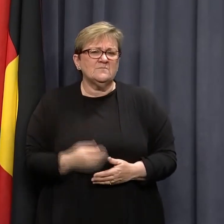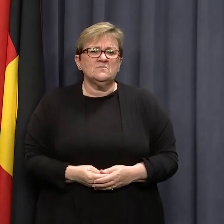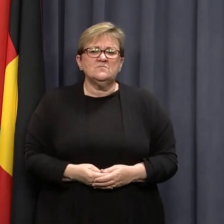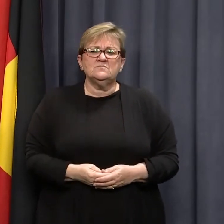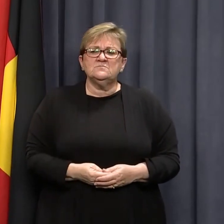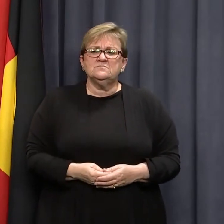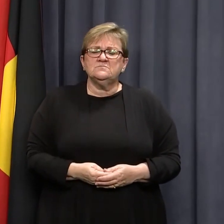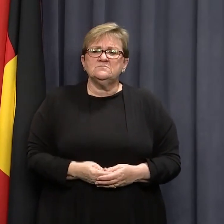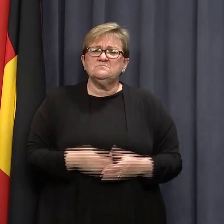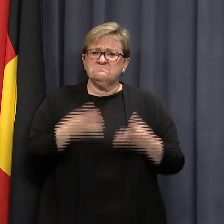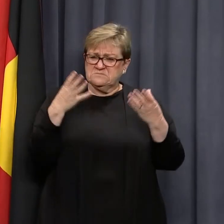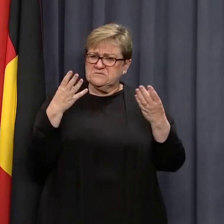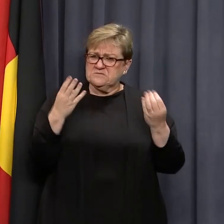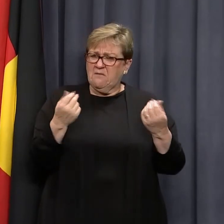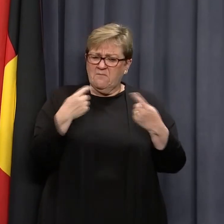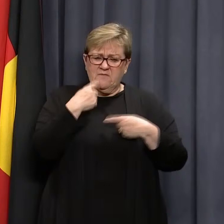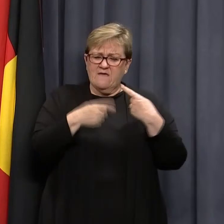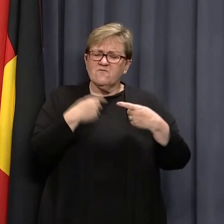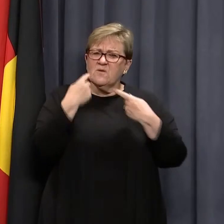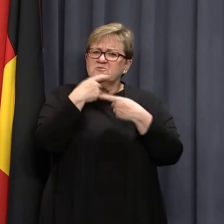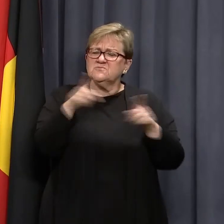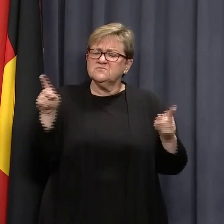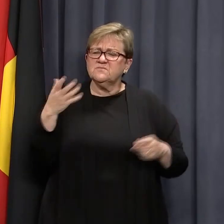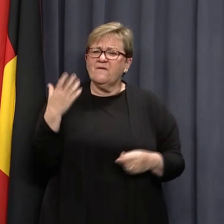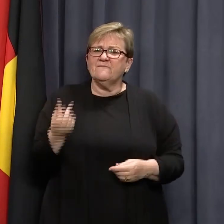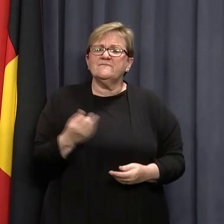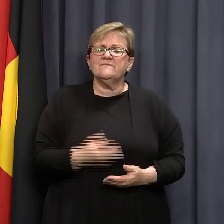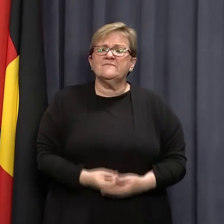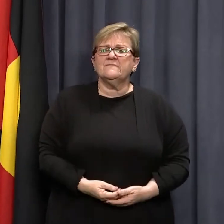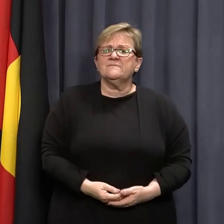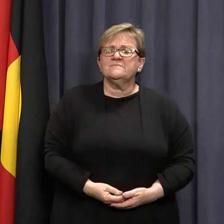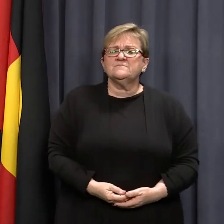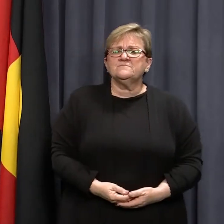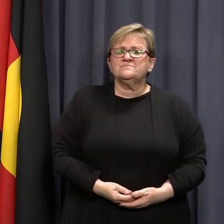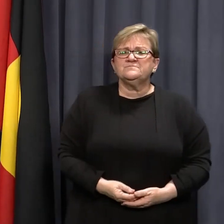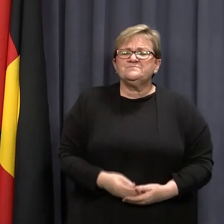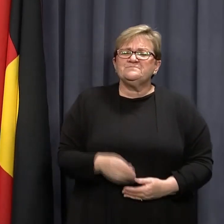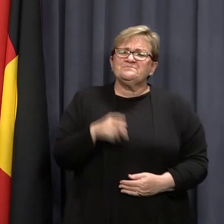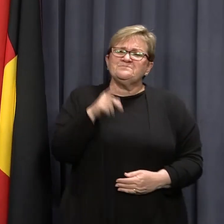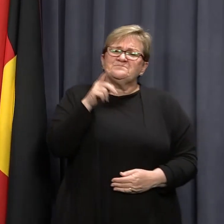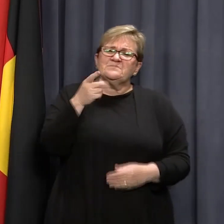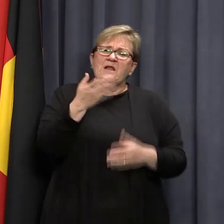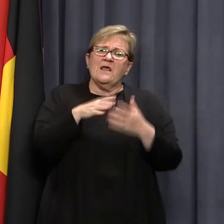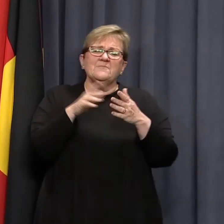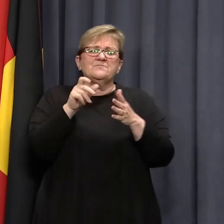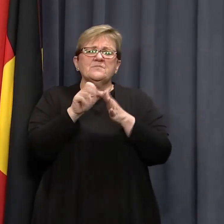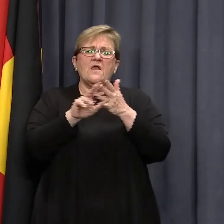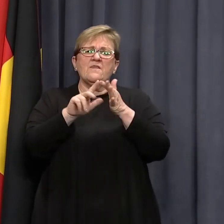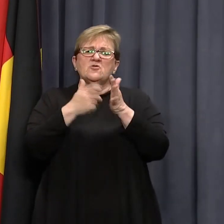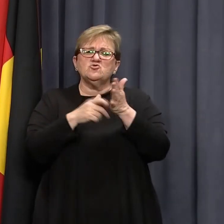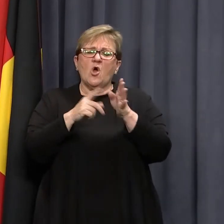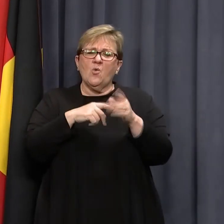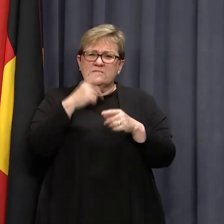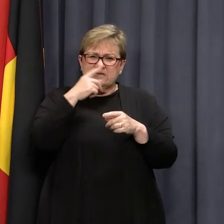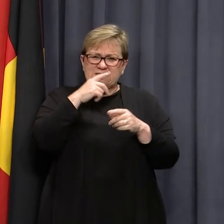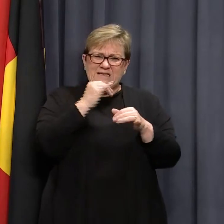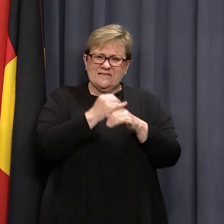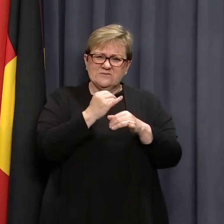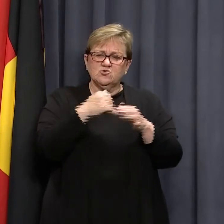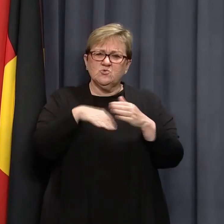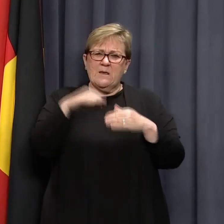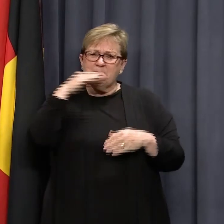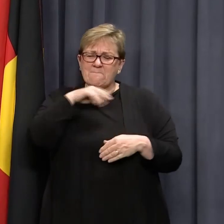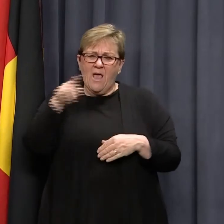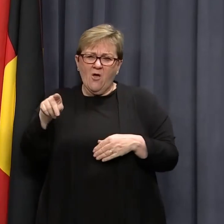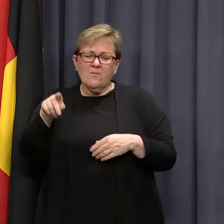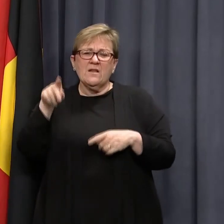that some of it is released. It is largely done by the Doherty, the Peter Doherty Institute in Melbourne